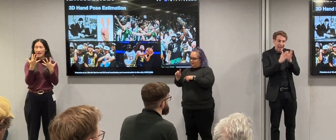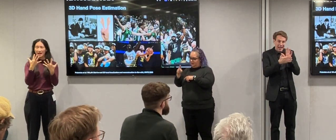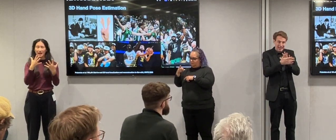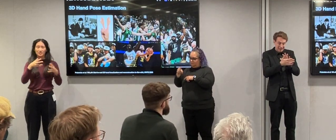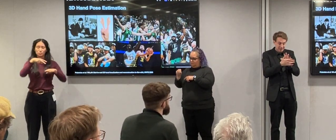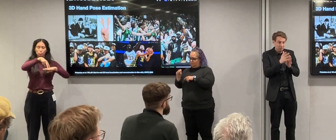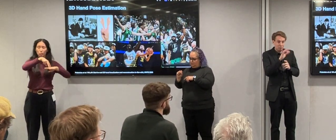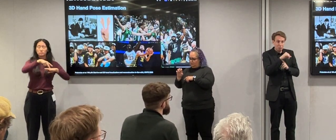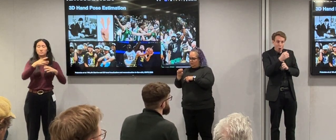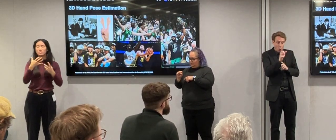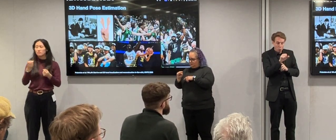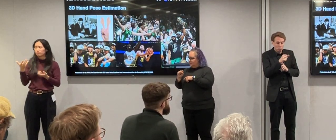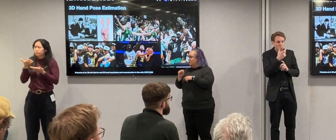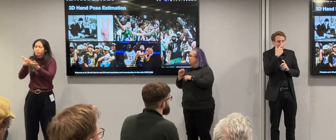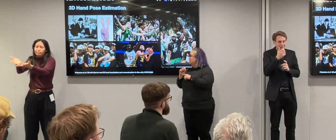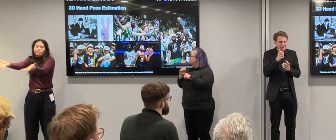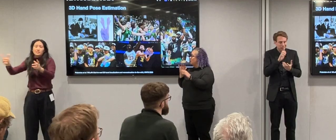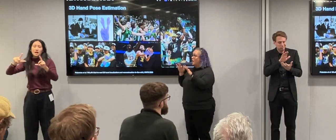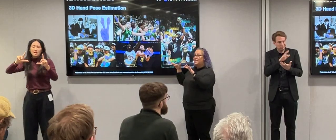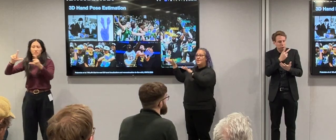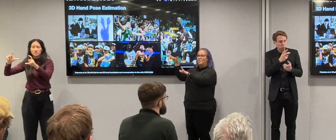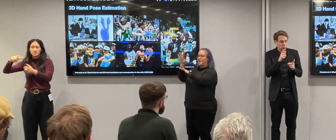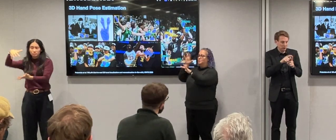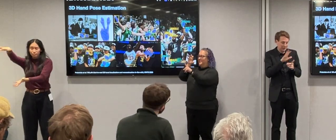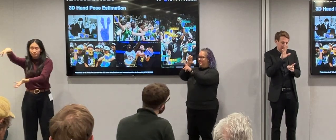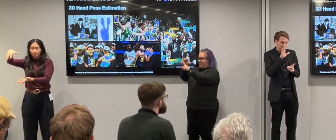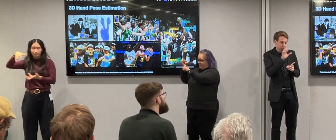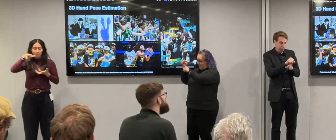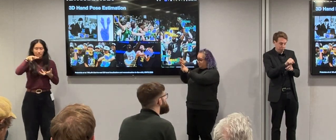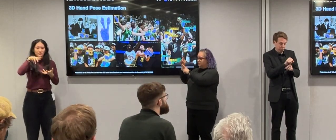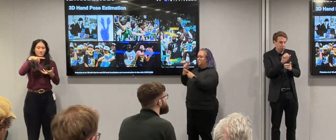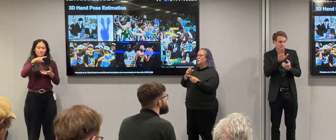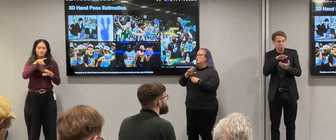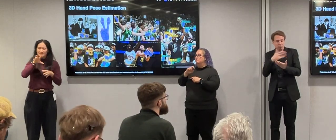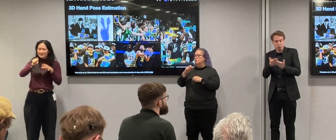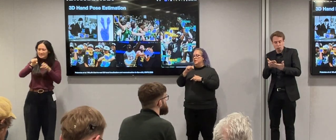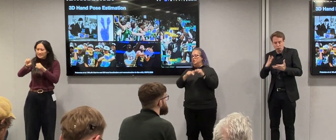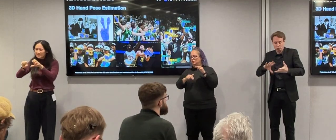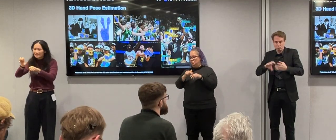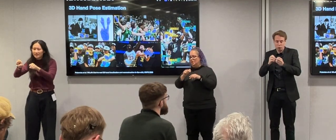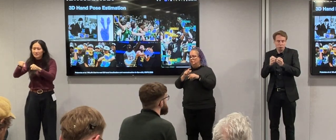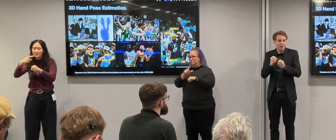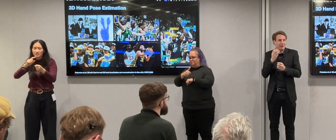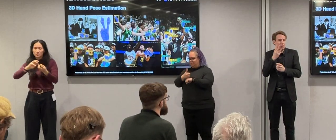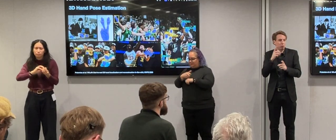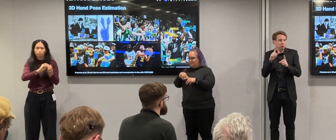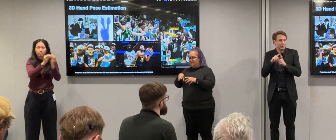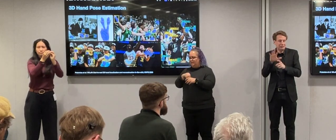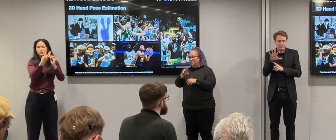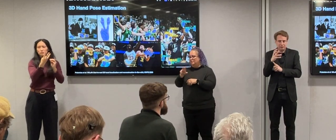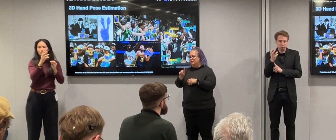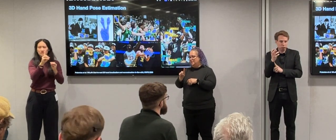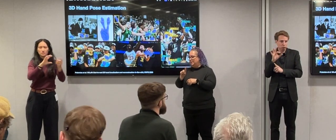images, we can first detect and then reconstruct the hand poses in the 3D space.